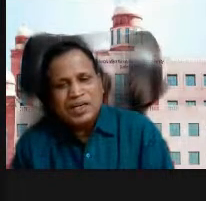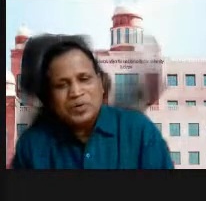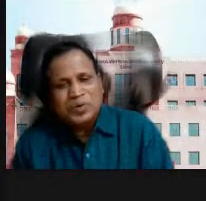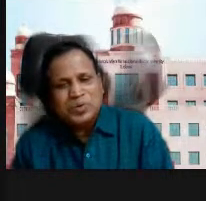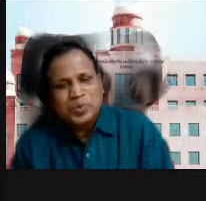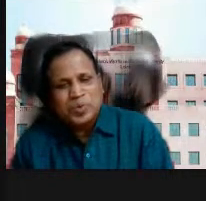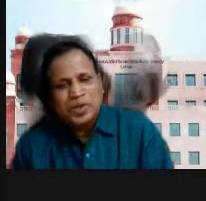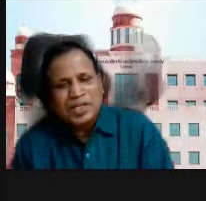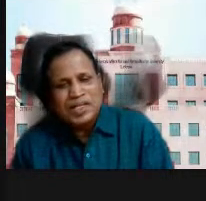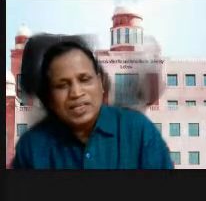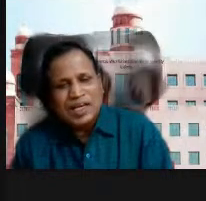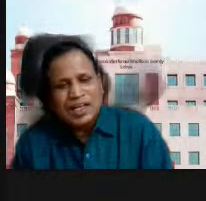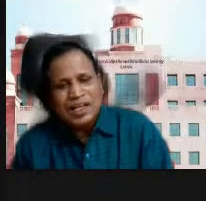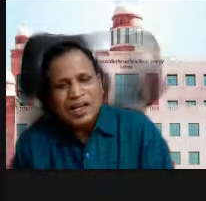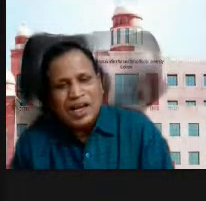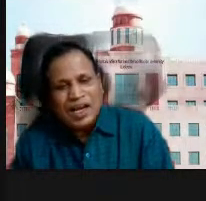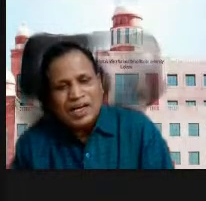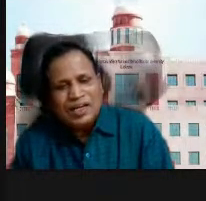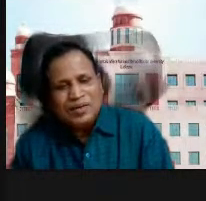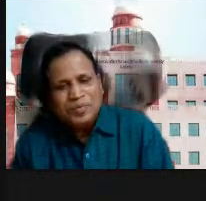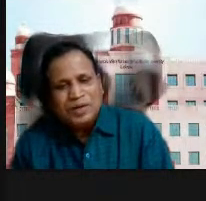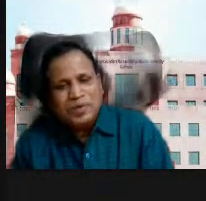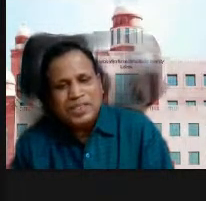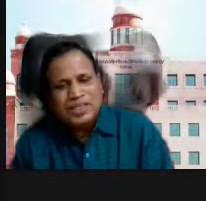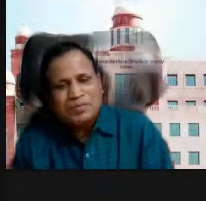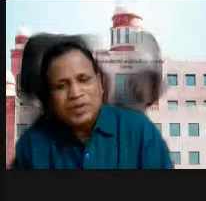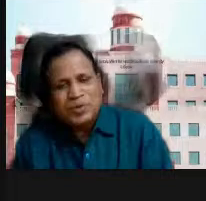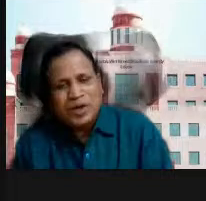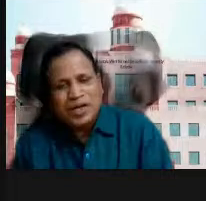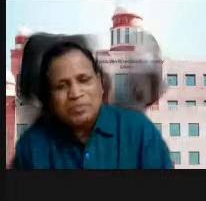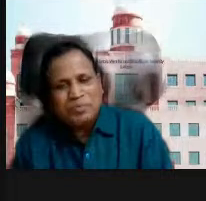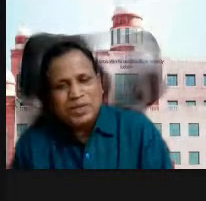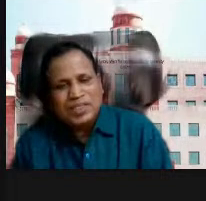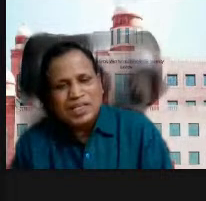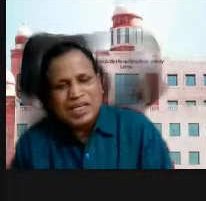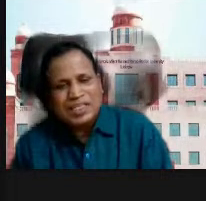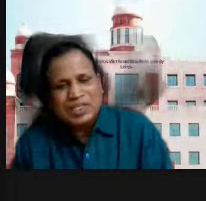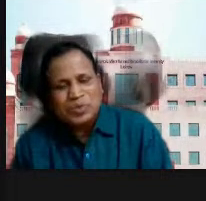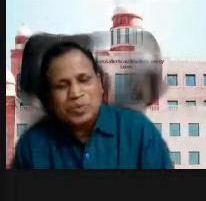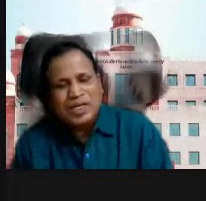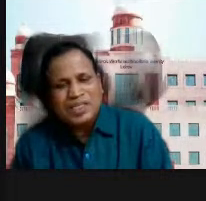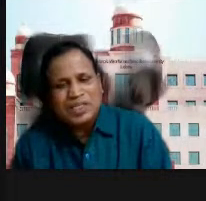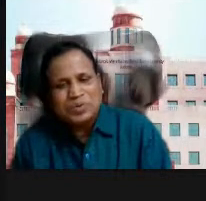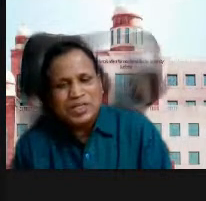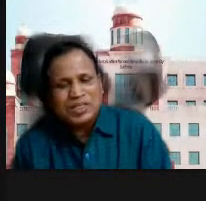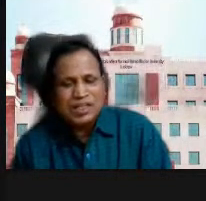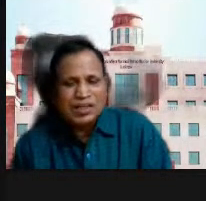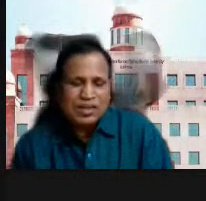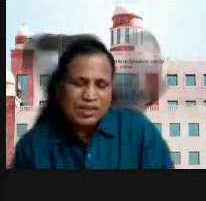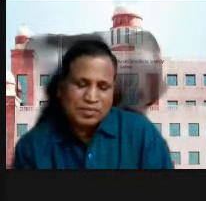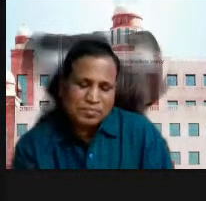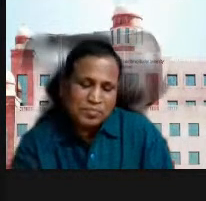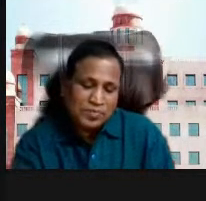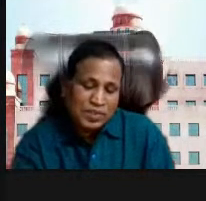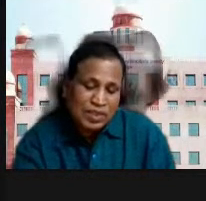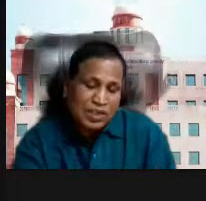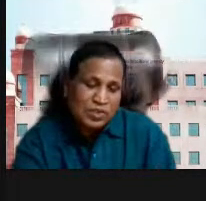go to school in India, and 1% of the total deaf population has access to quality education in the country. So